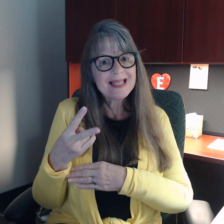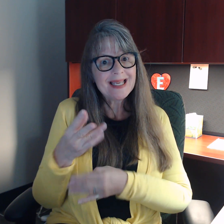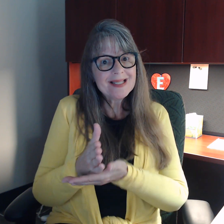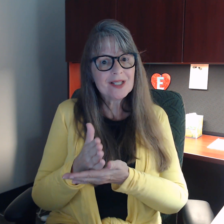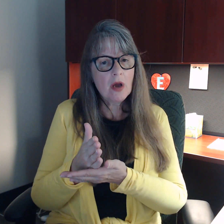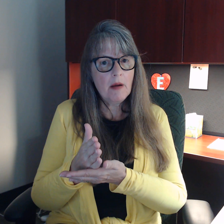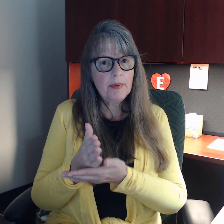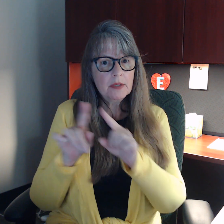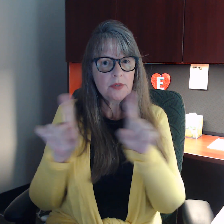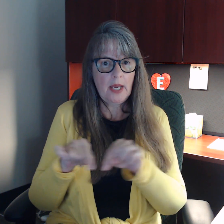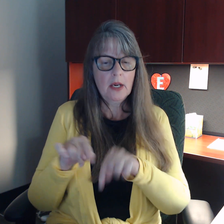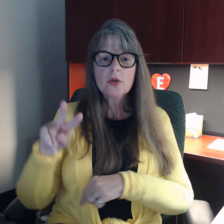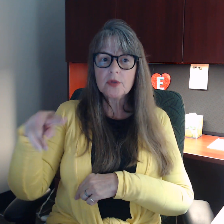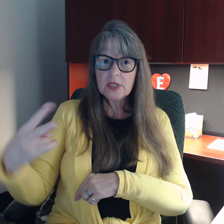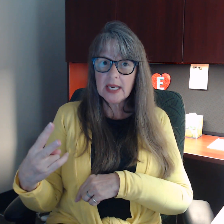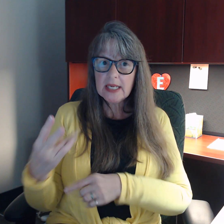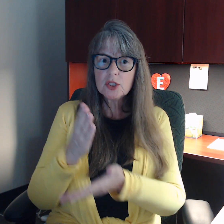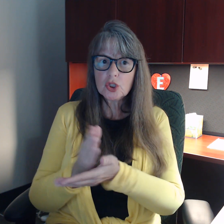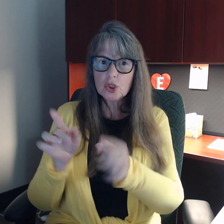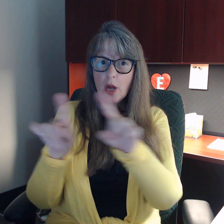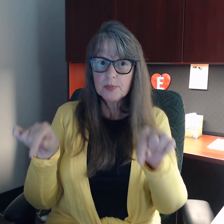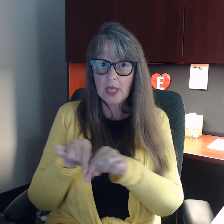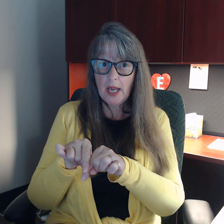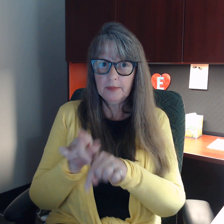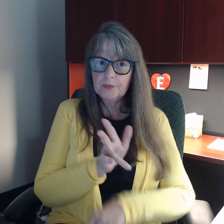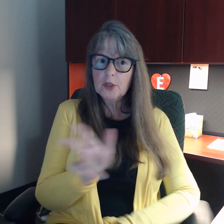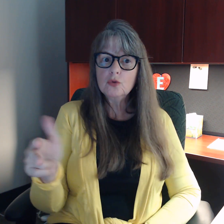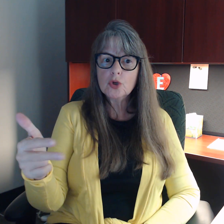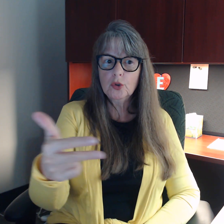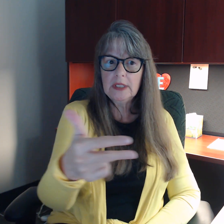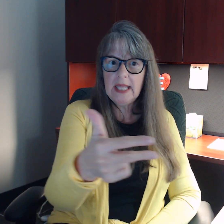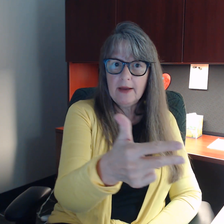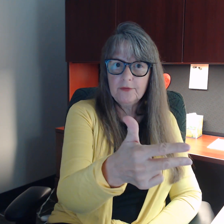second stop sign. So the second stop sign, you turn left.